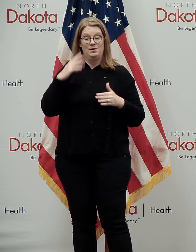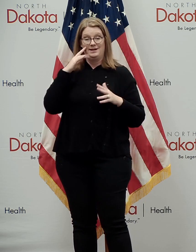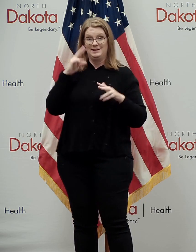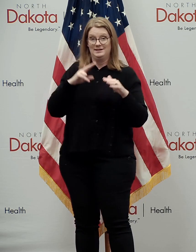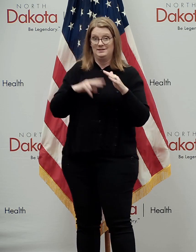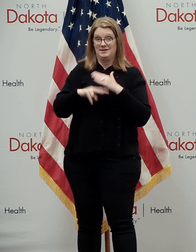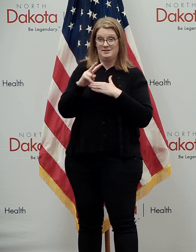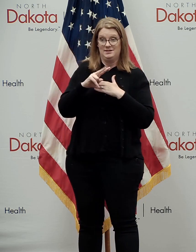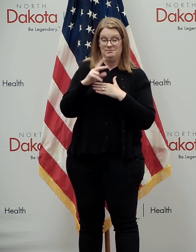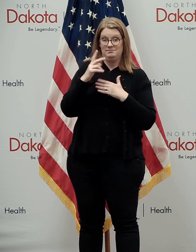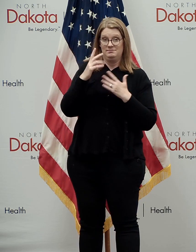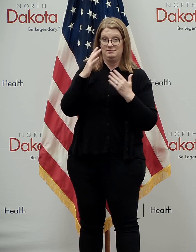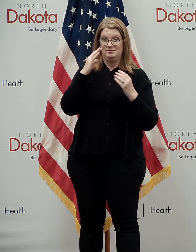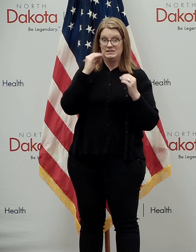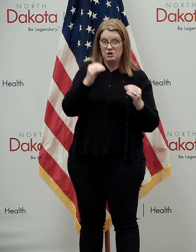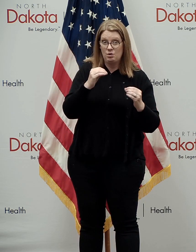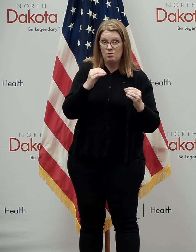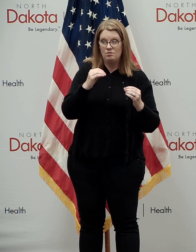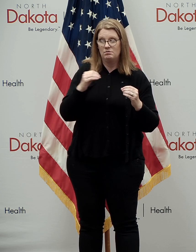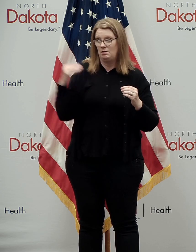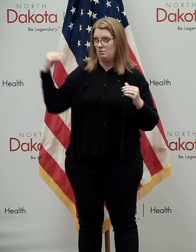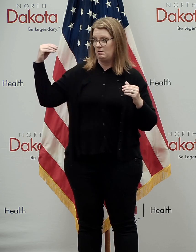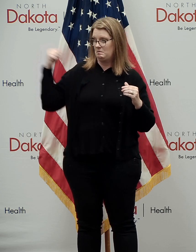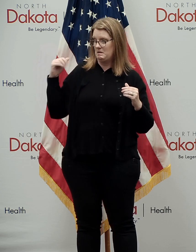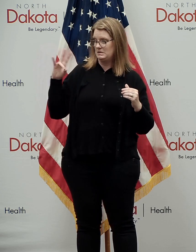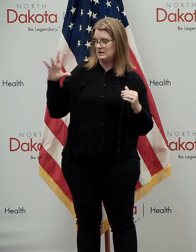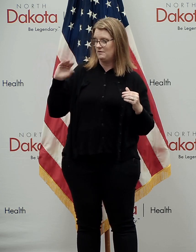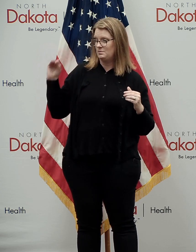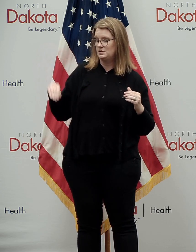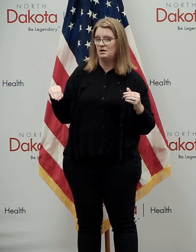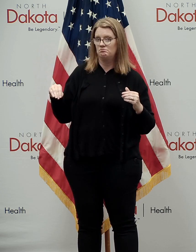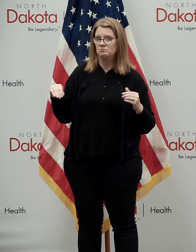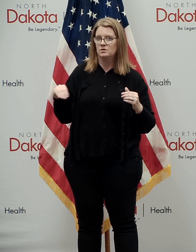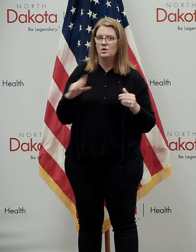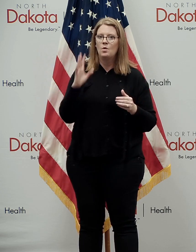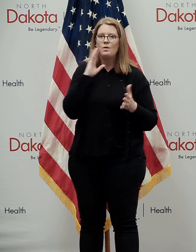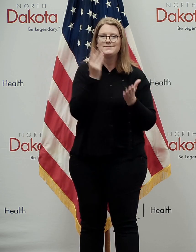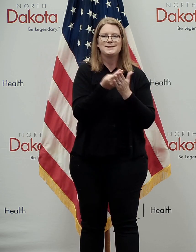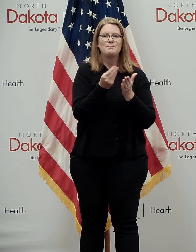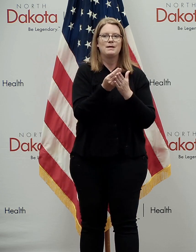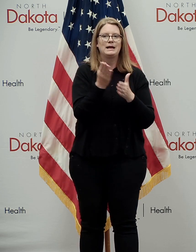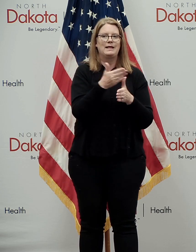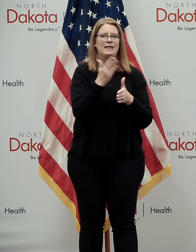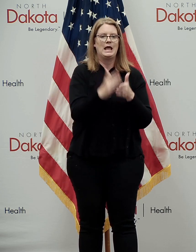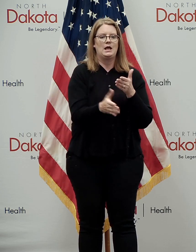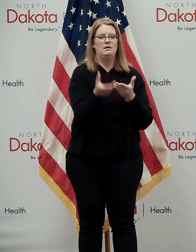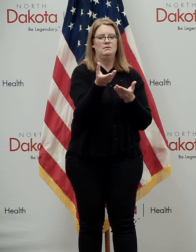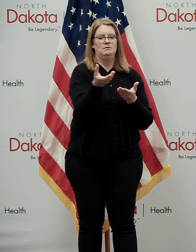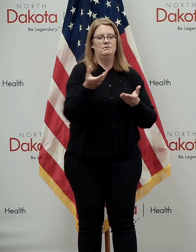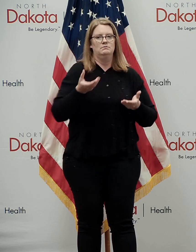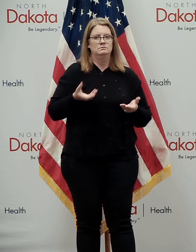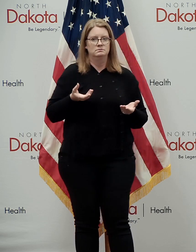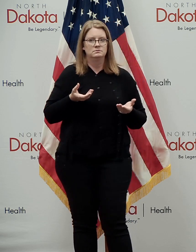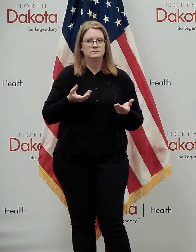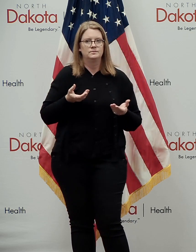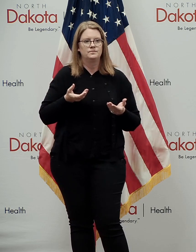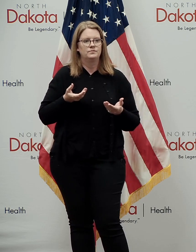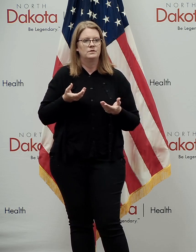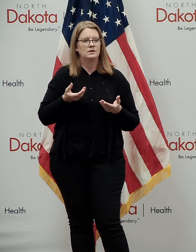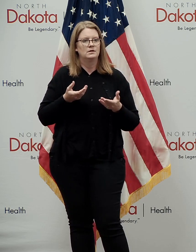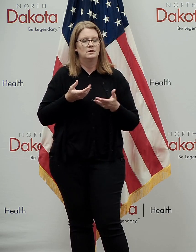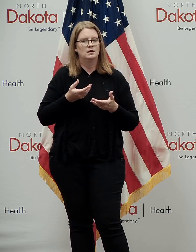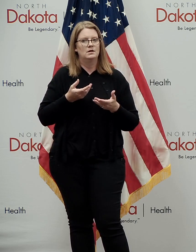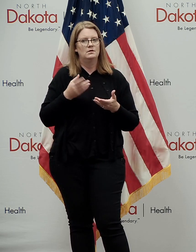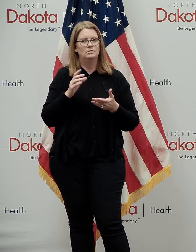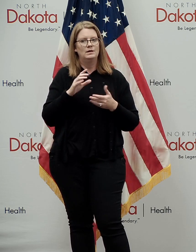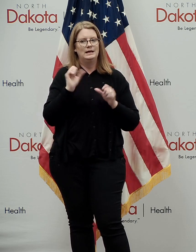we're getting 75%. We're going to have some turnback dollars, most likely from those coronavirus relief